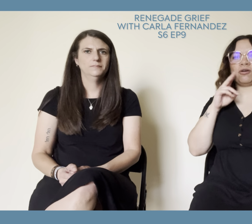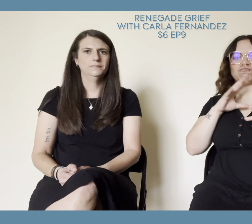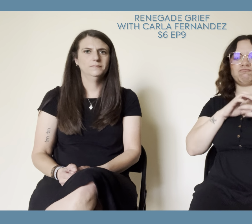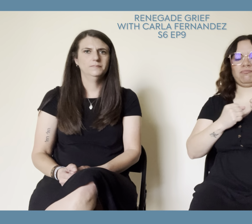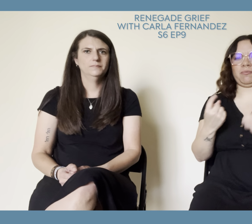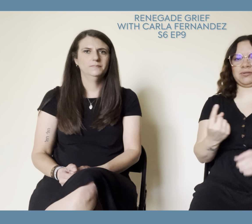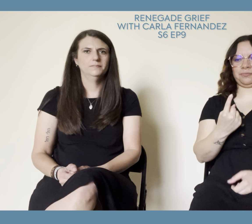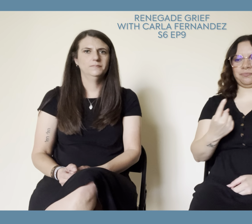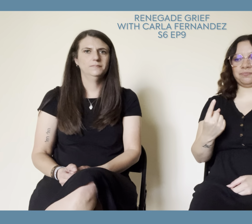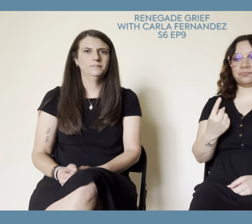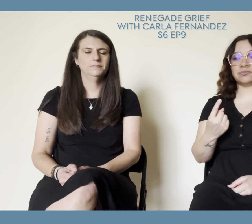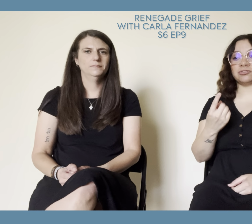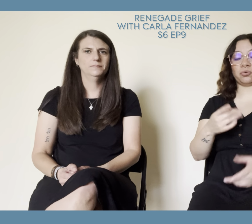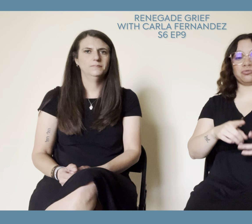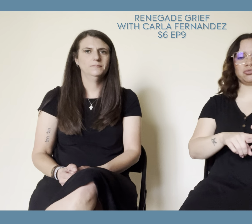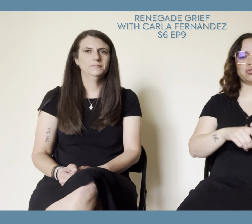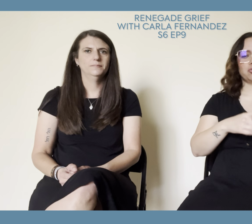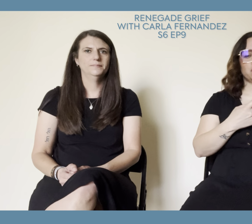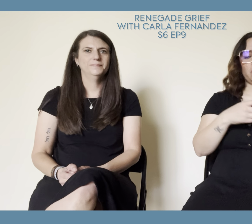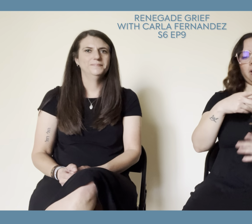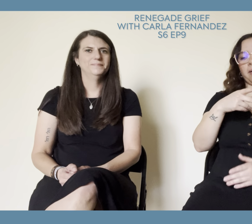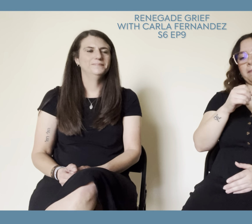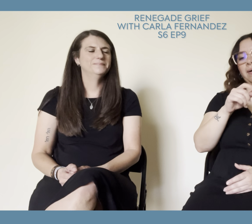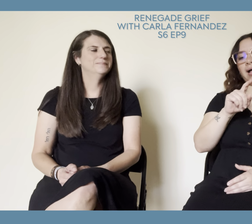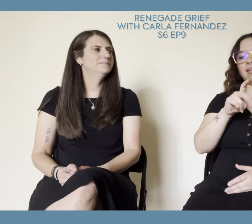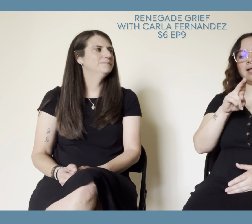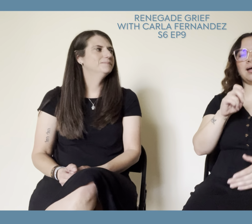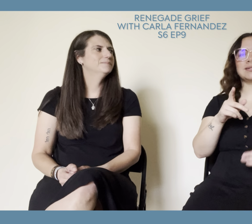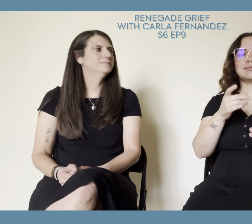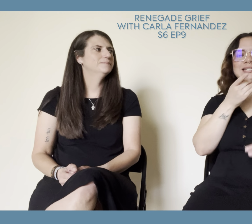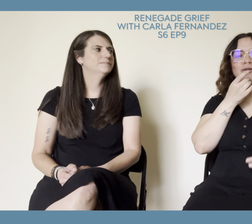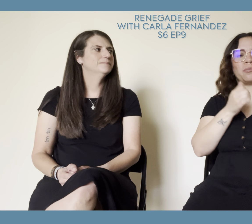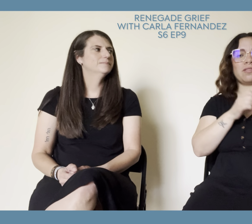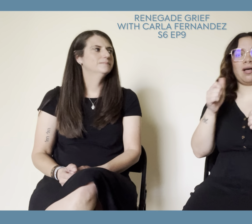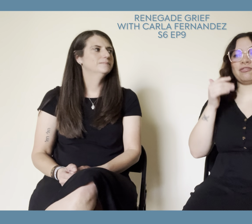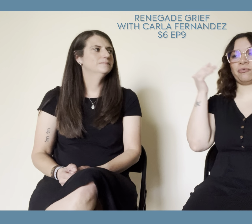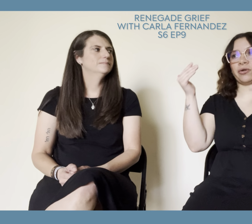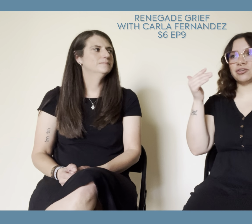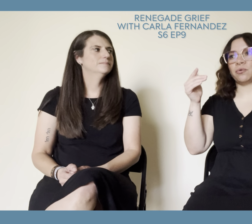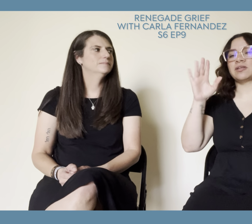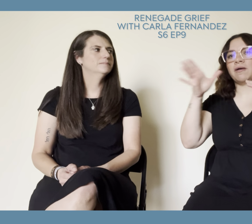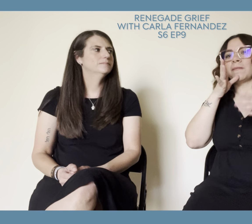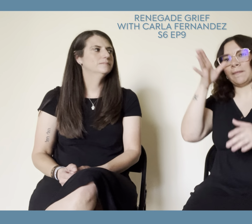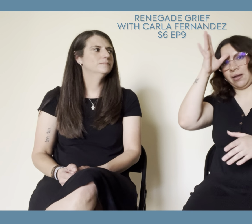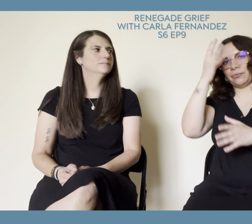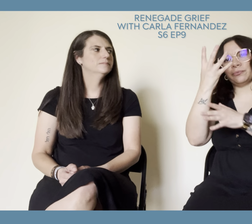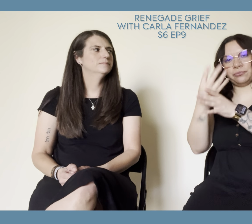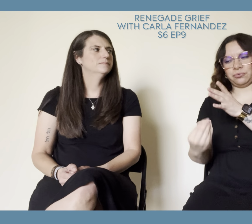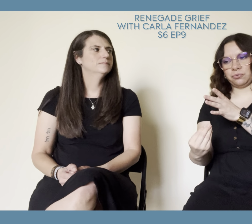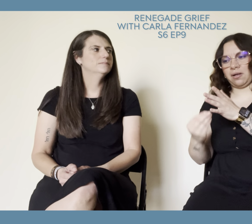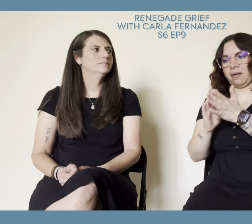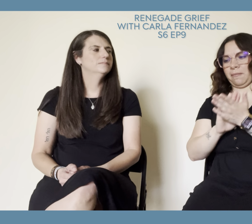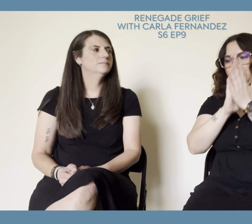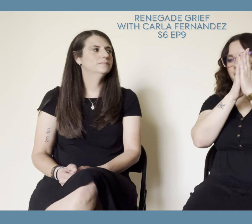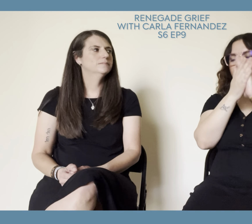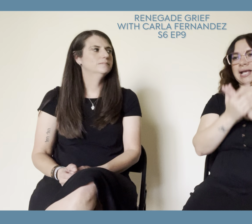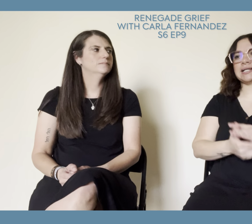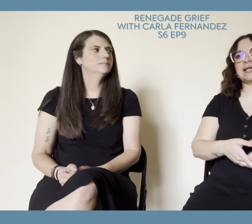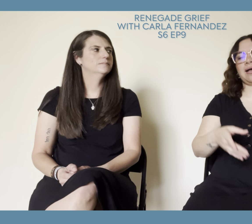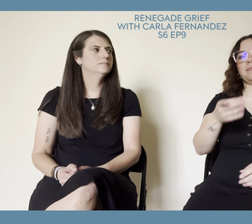What began as a simple potluck dinner with other young adults who'd also lost parents grew into the dinner party, a